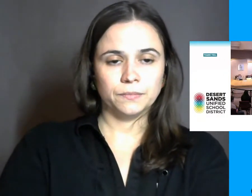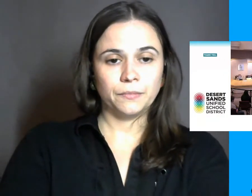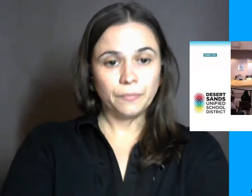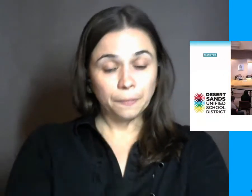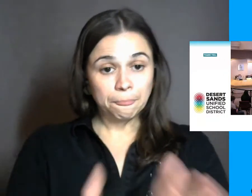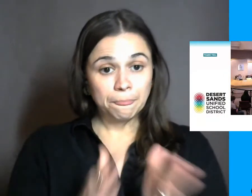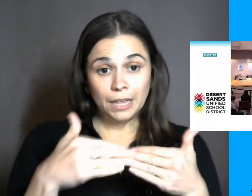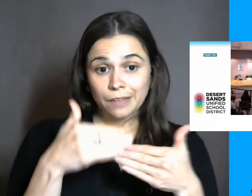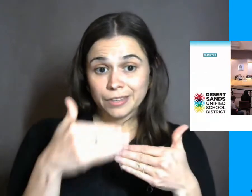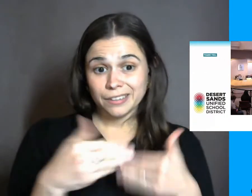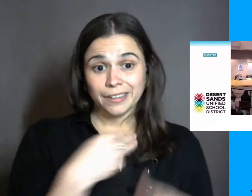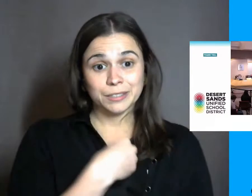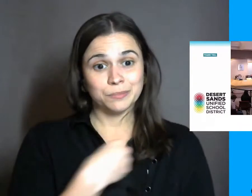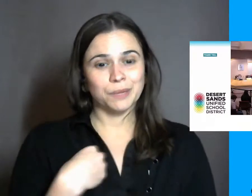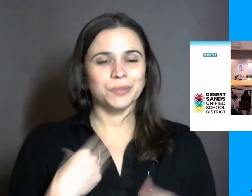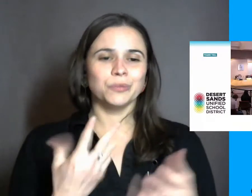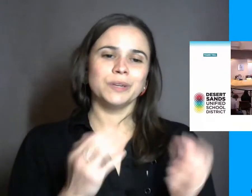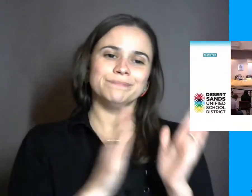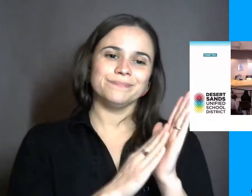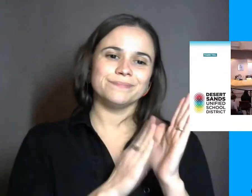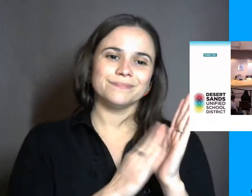on. So thank you for that.